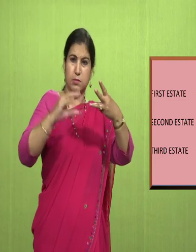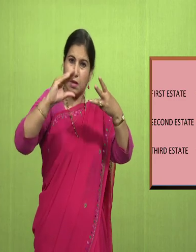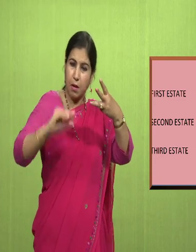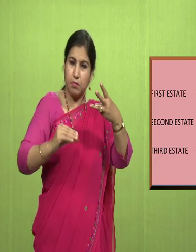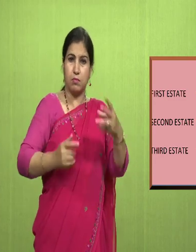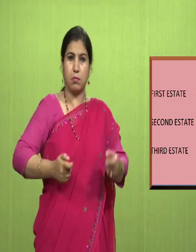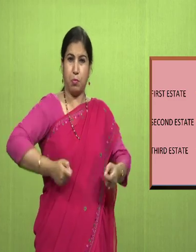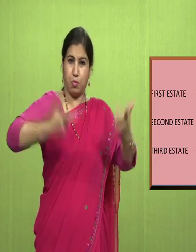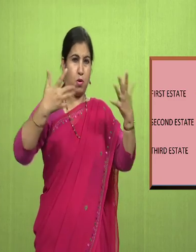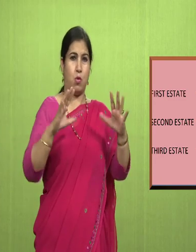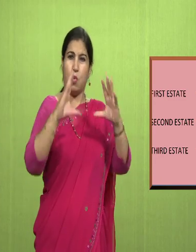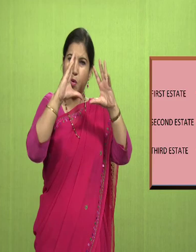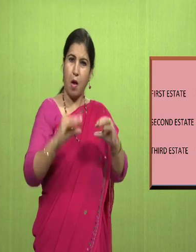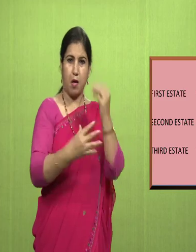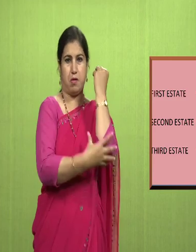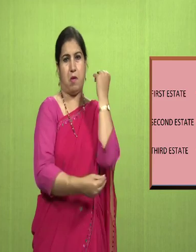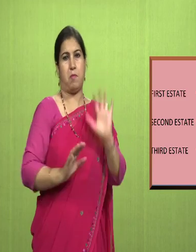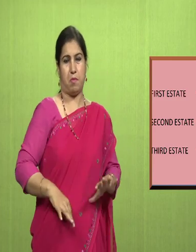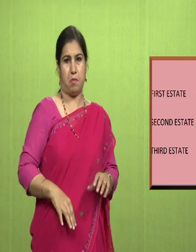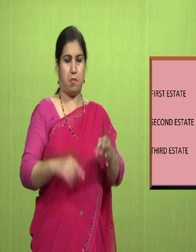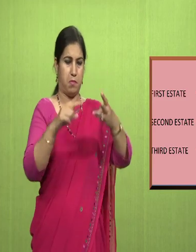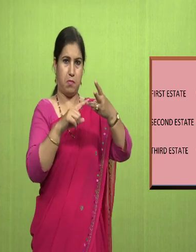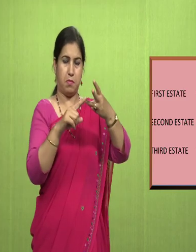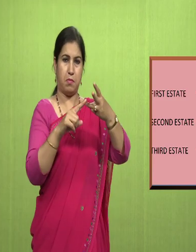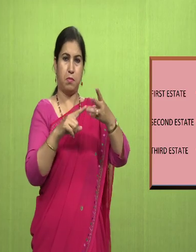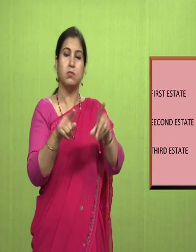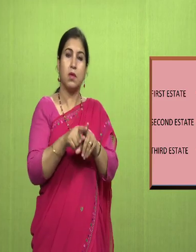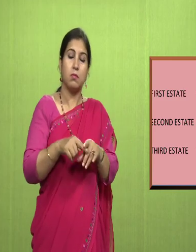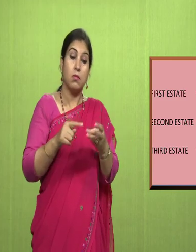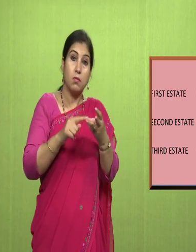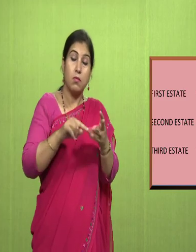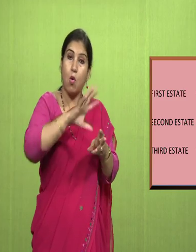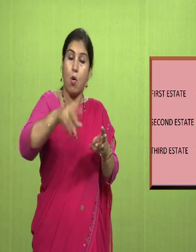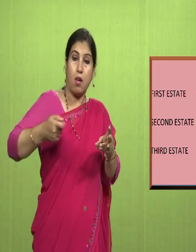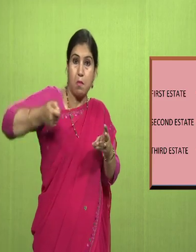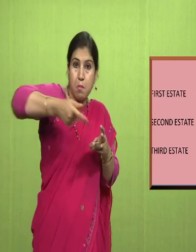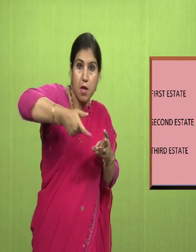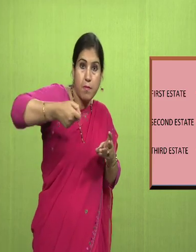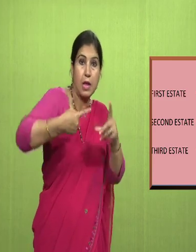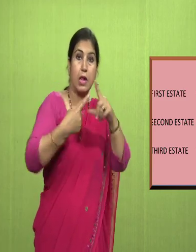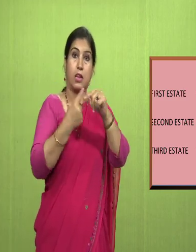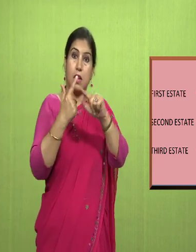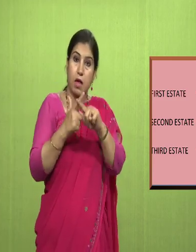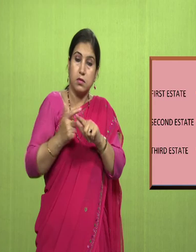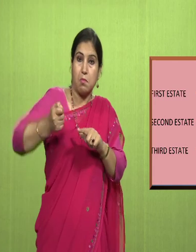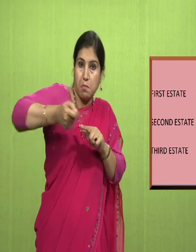than other two classes and had to pay heavy taxes.